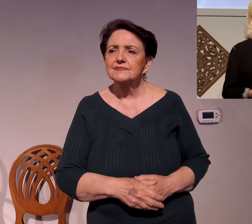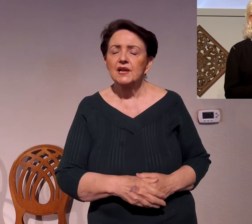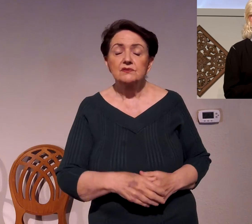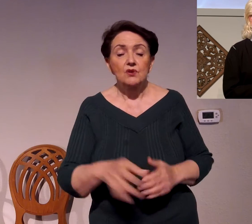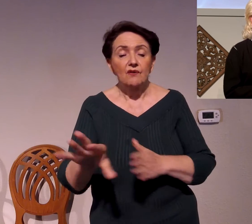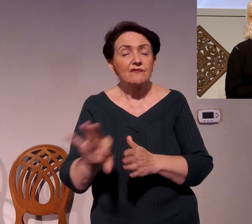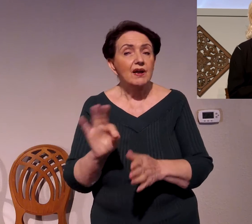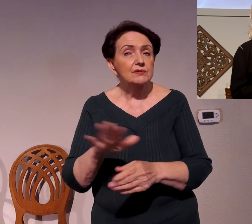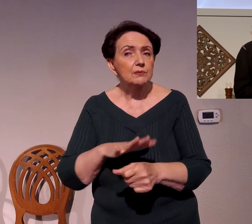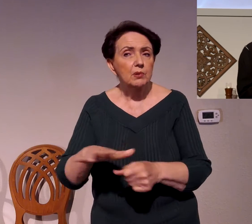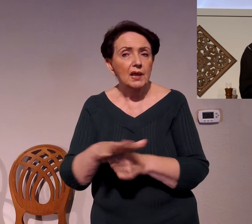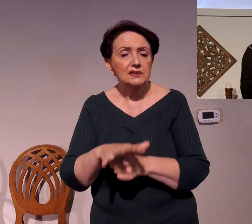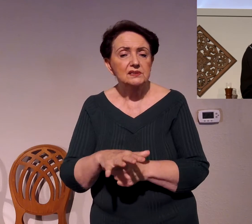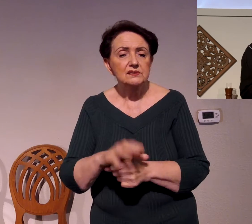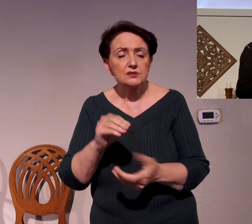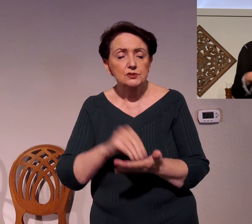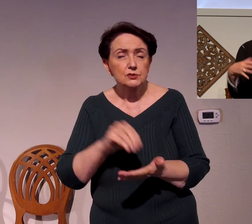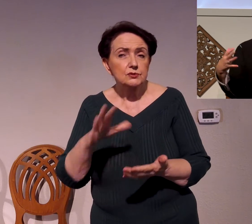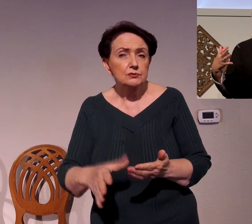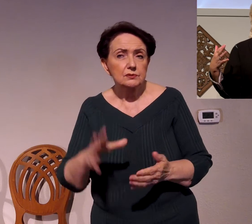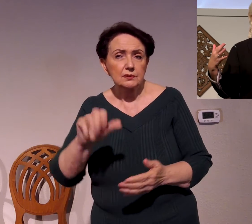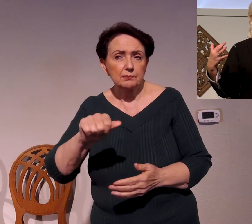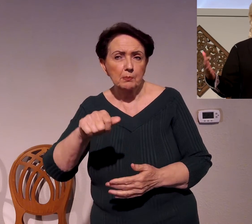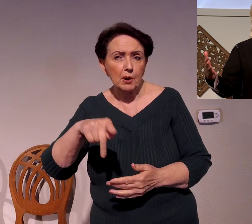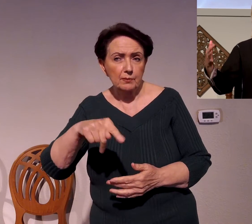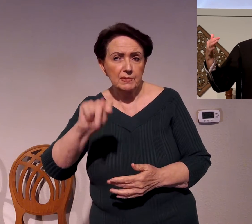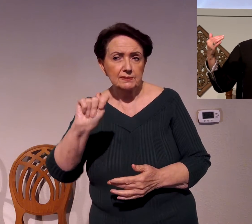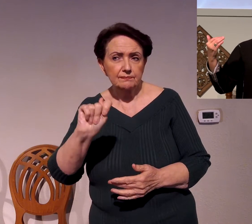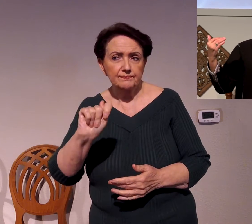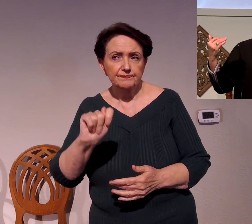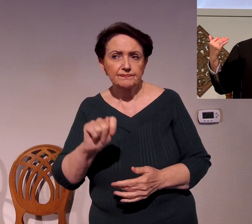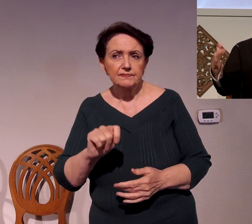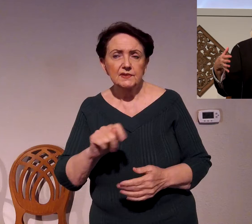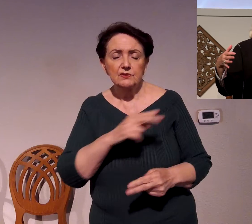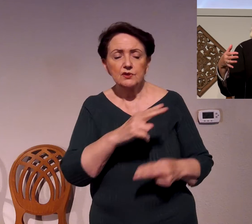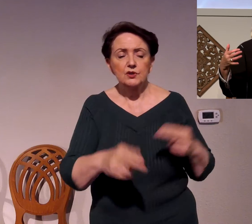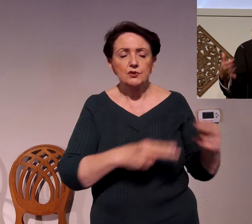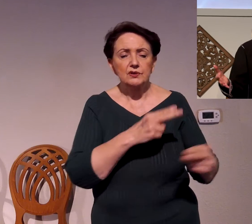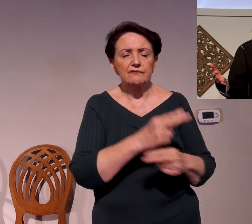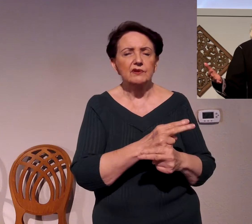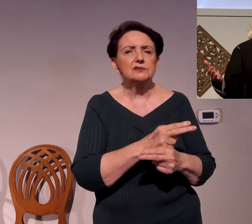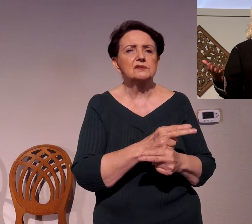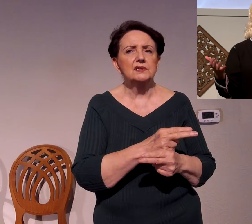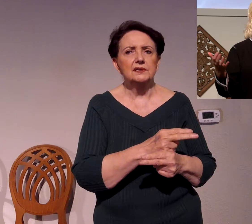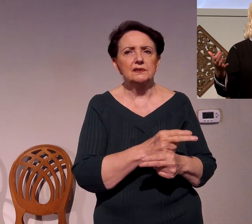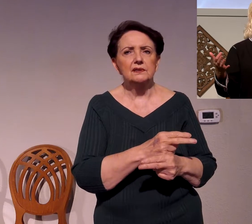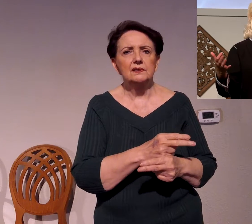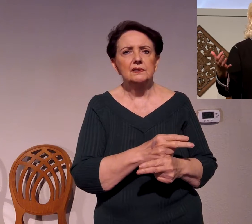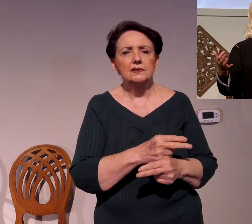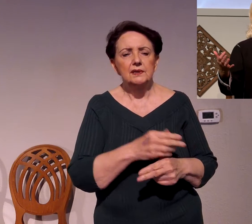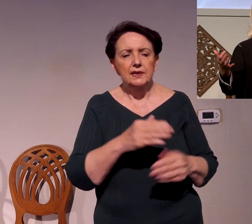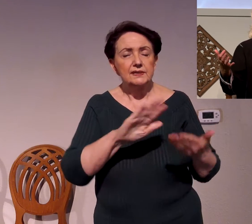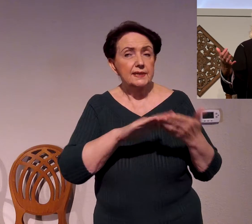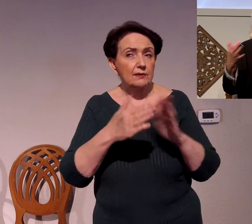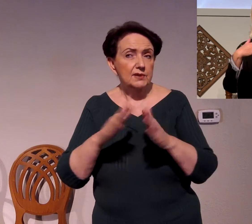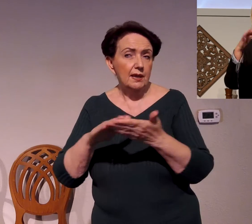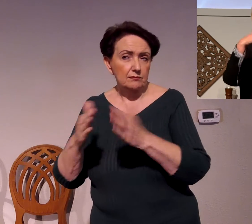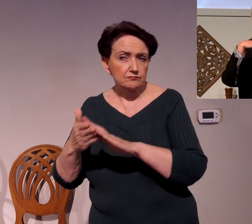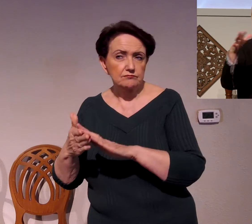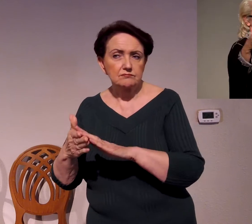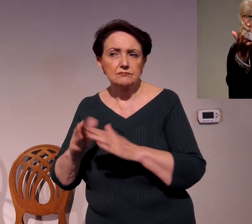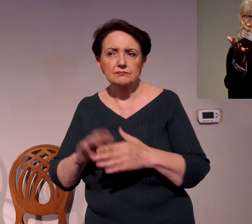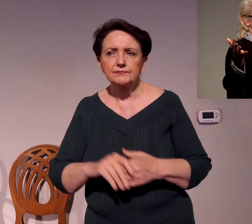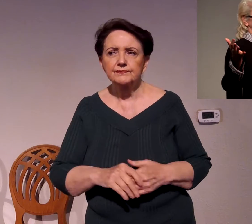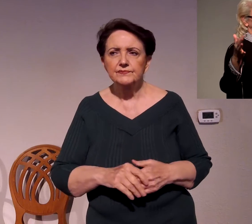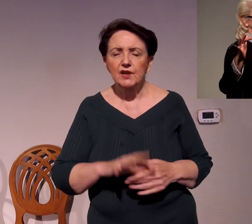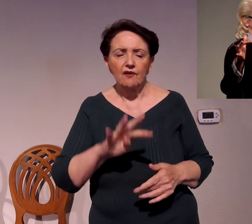a place, a student apartment in the university area of downtown Copenhagen. 4th